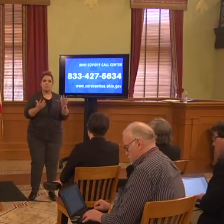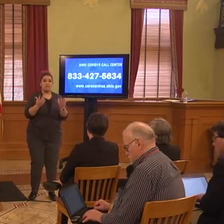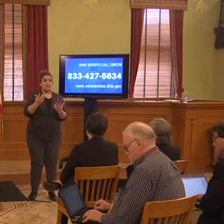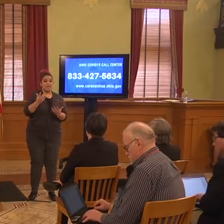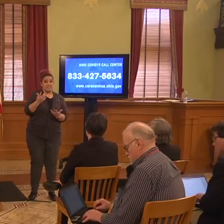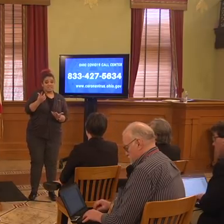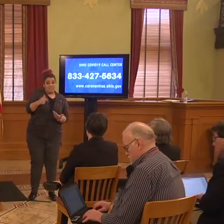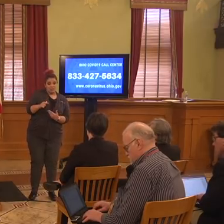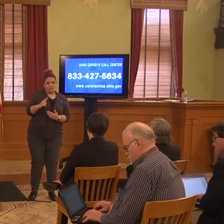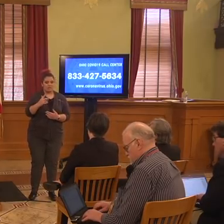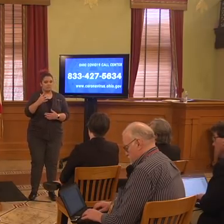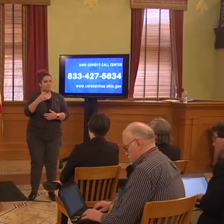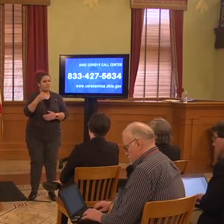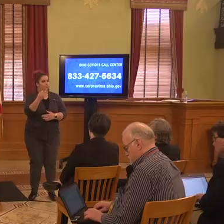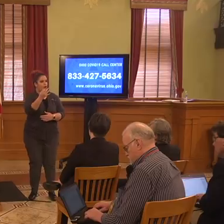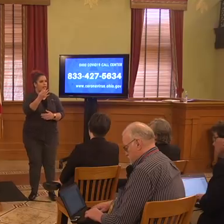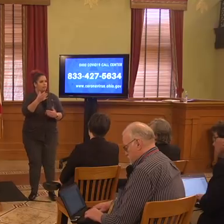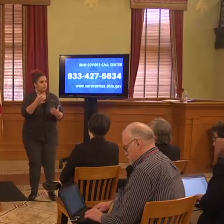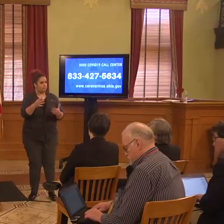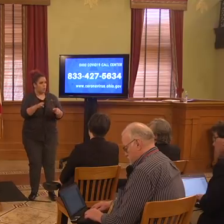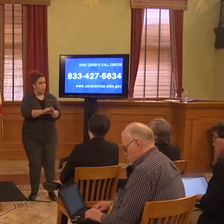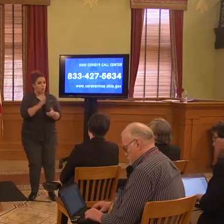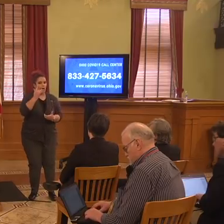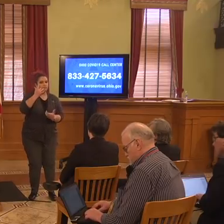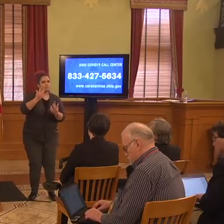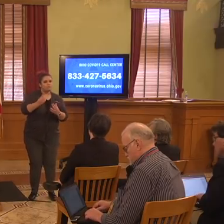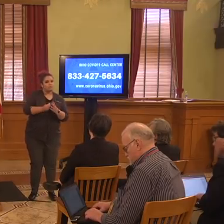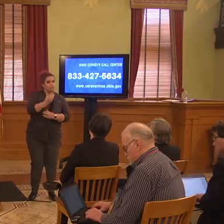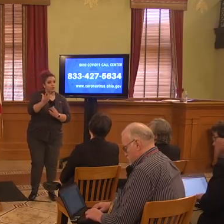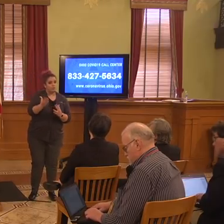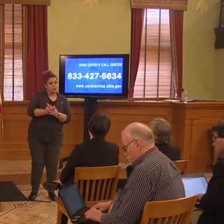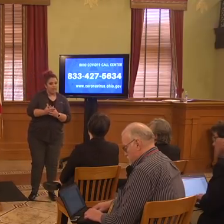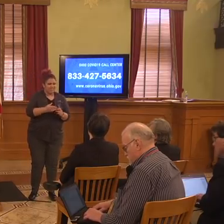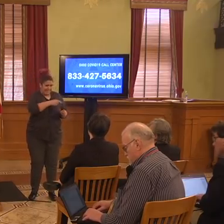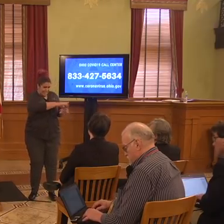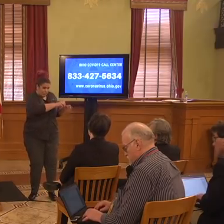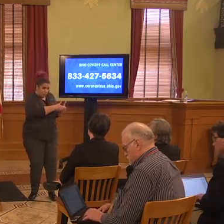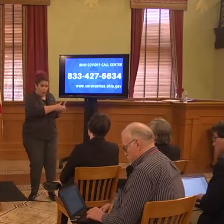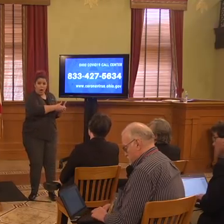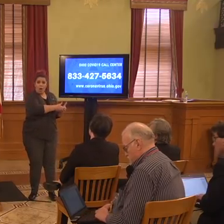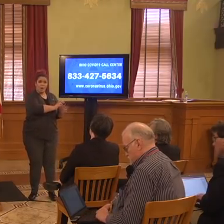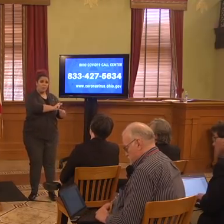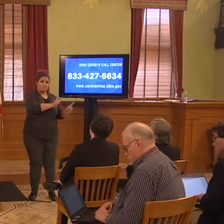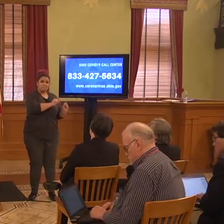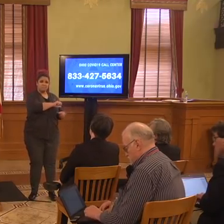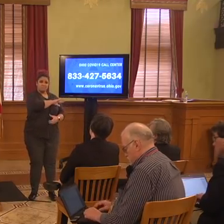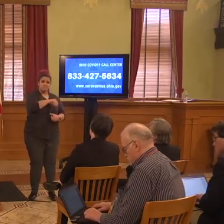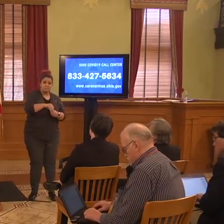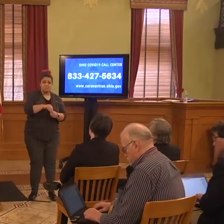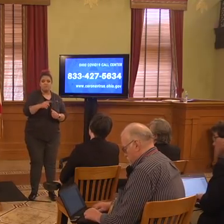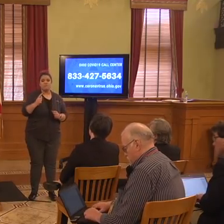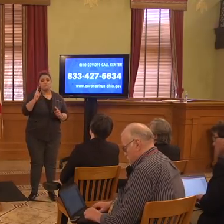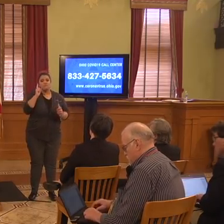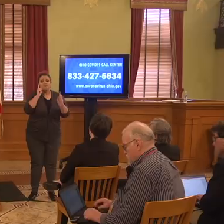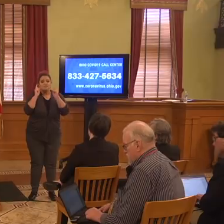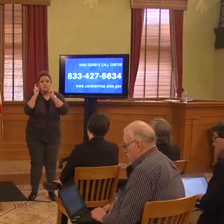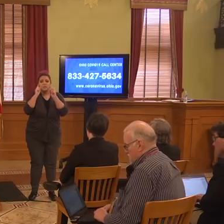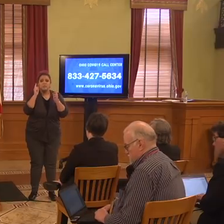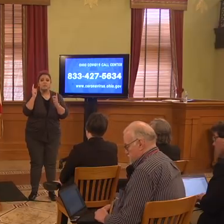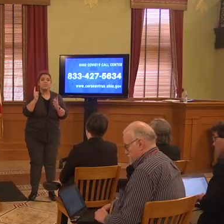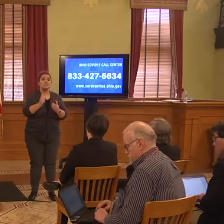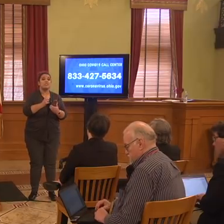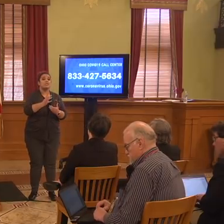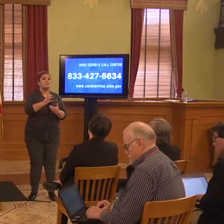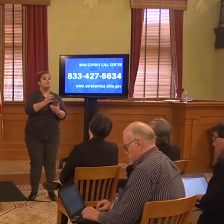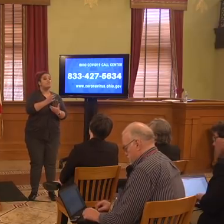those philanthropies are really well poised to help out in a situation like this. We've also heard talk of things like curbside